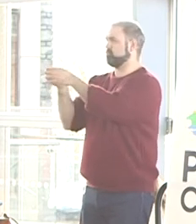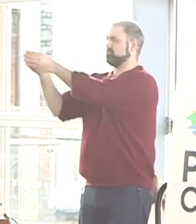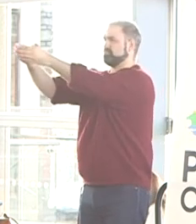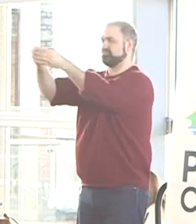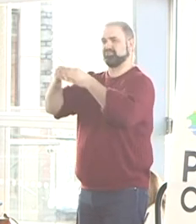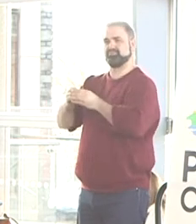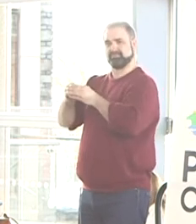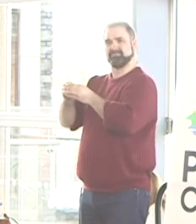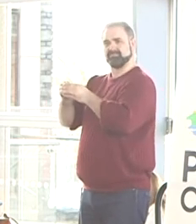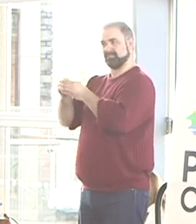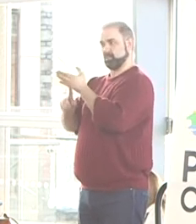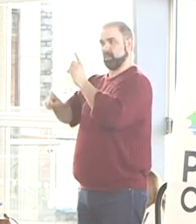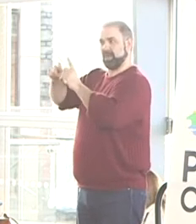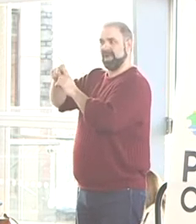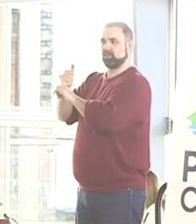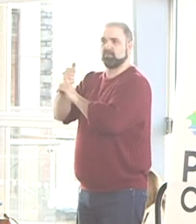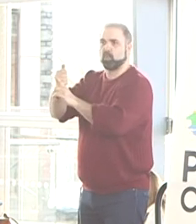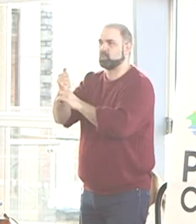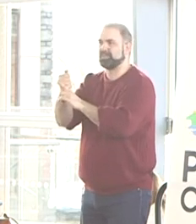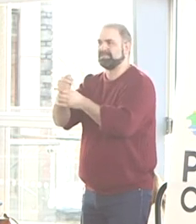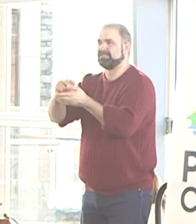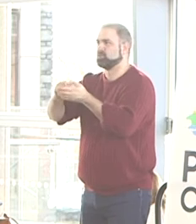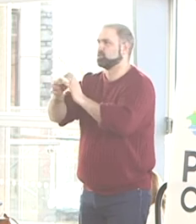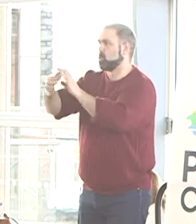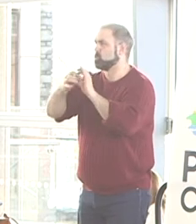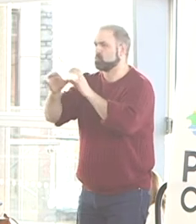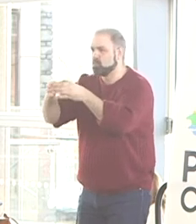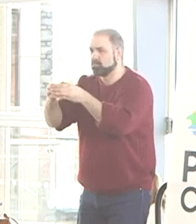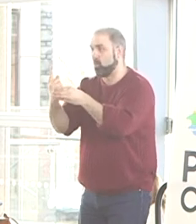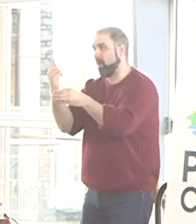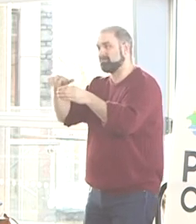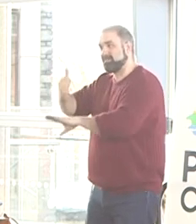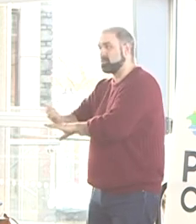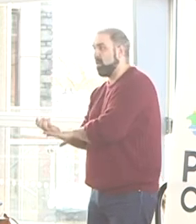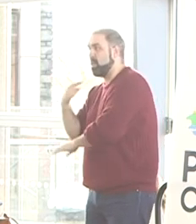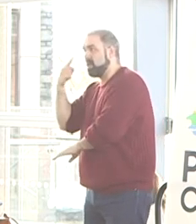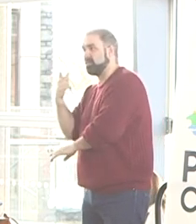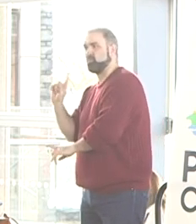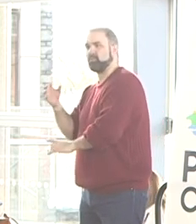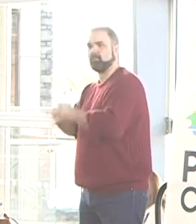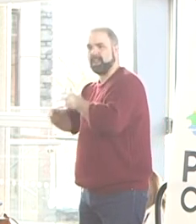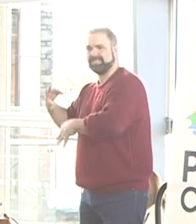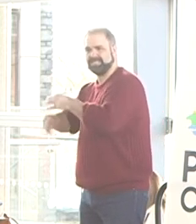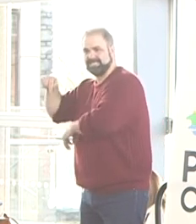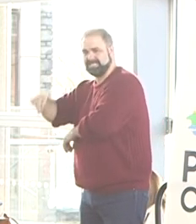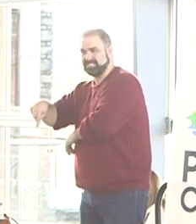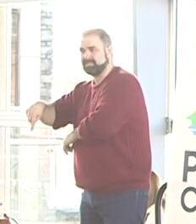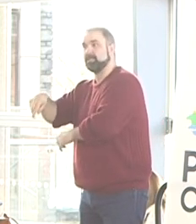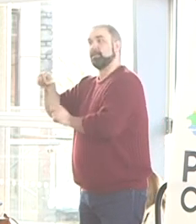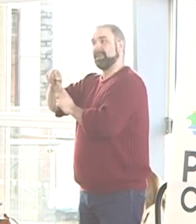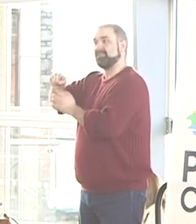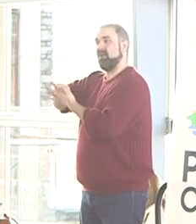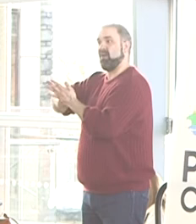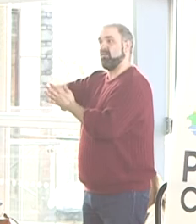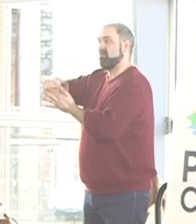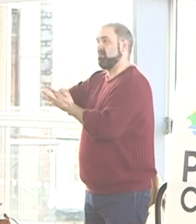country that were kind of support and social groups. And they had a group based in London that did the politics. And Peter and Nigel